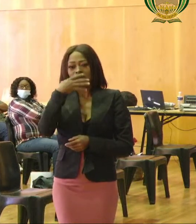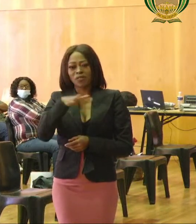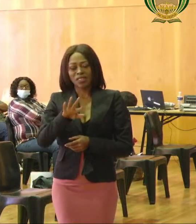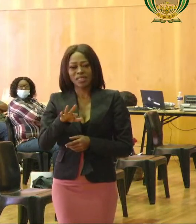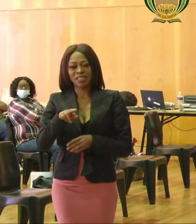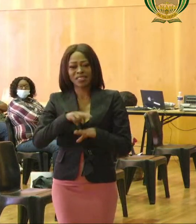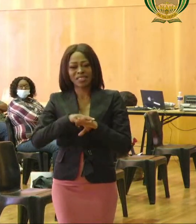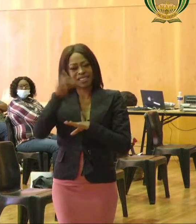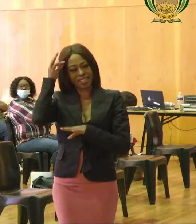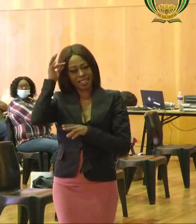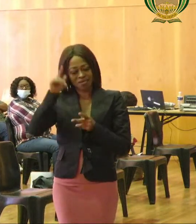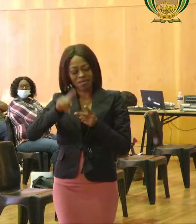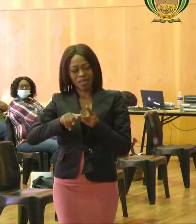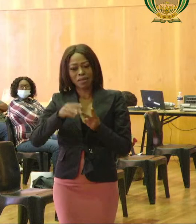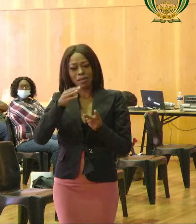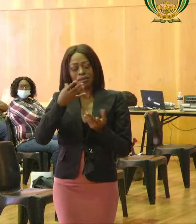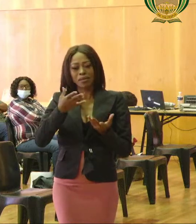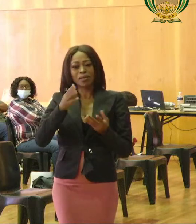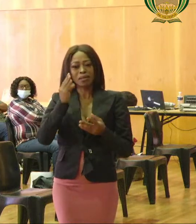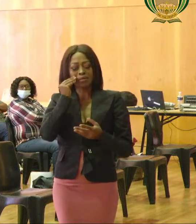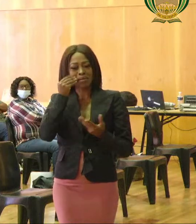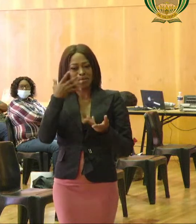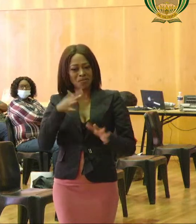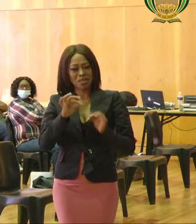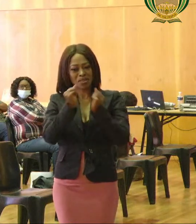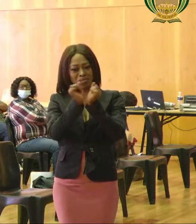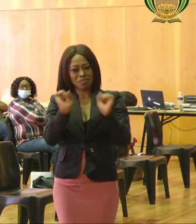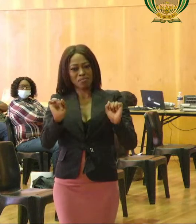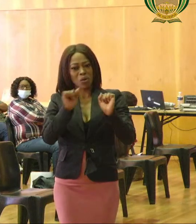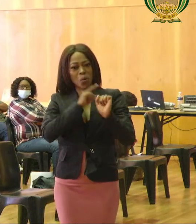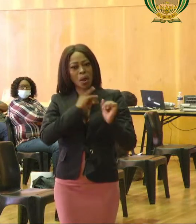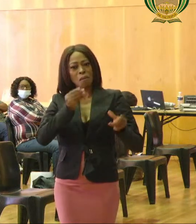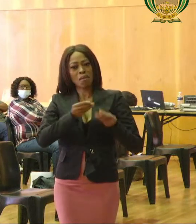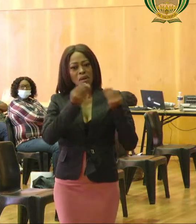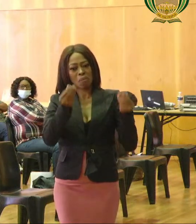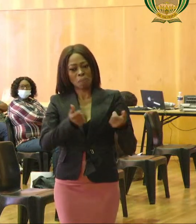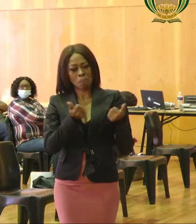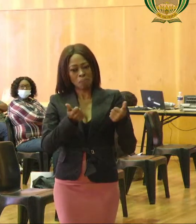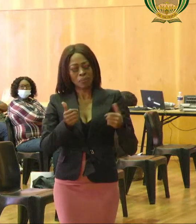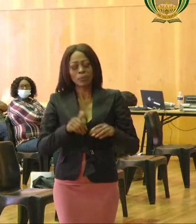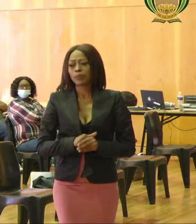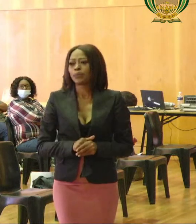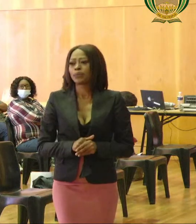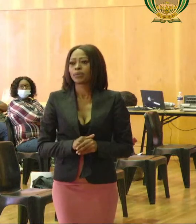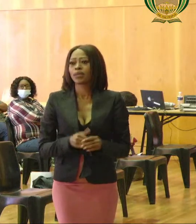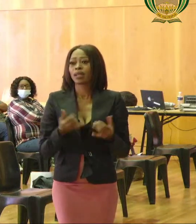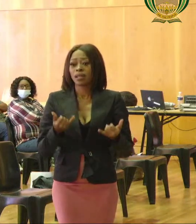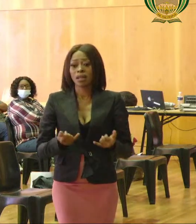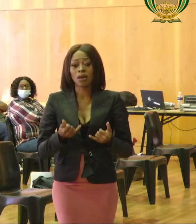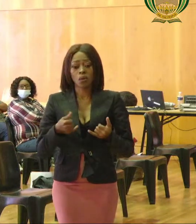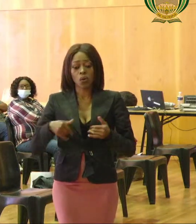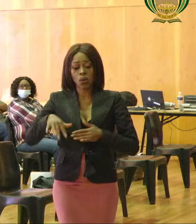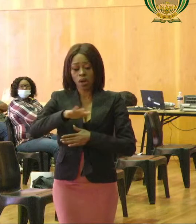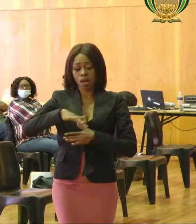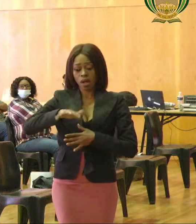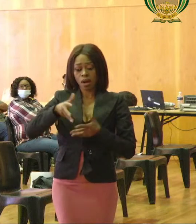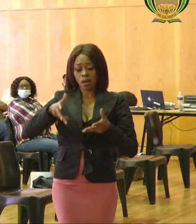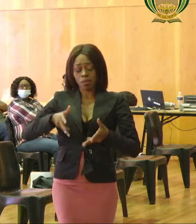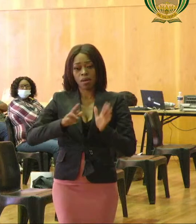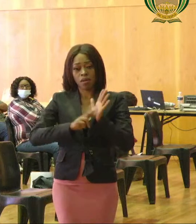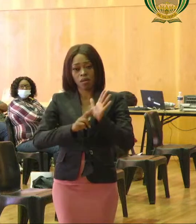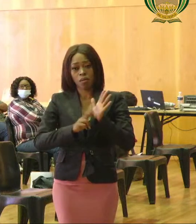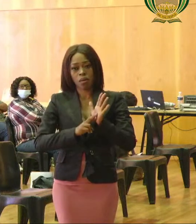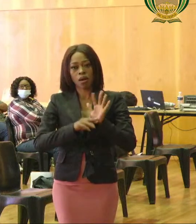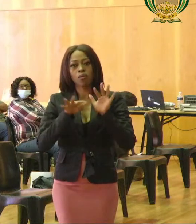ndaqhelana nenkululeko, le nkululeko ndiyifumeneyo. Apho sithetha khona okanye apho ndithetha khona ndidla ngothethela abantu